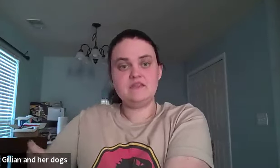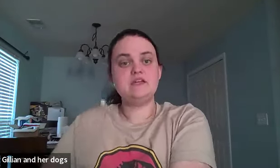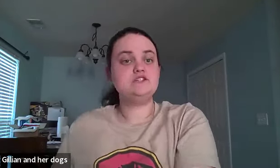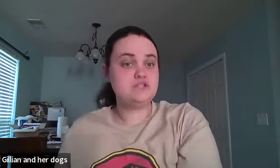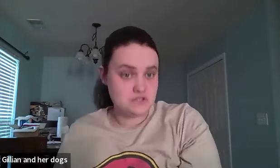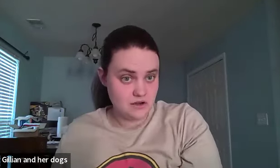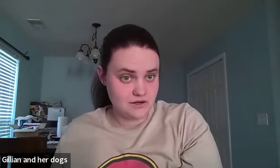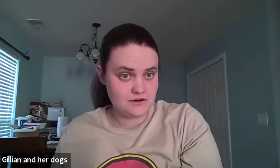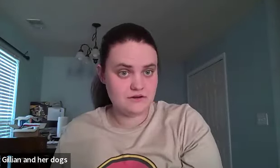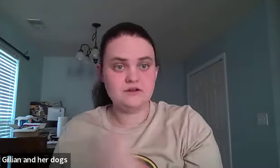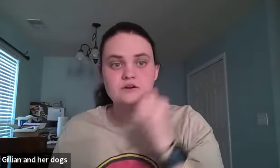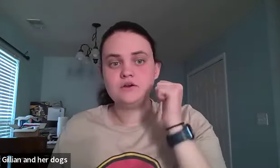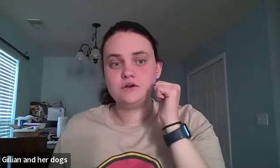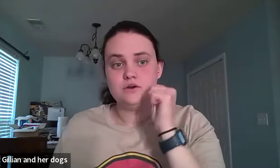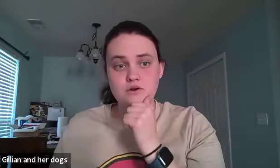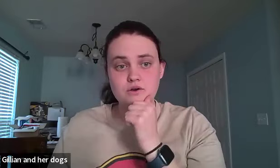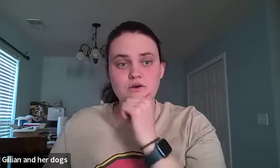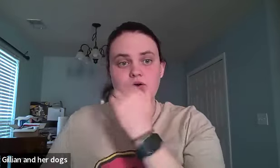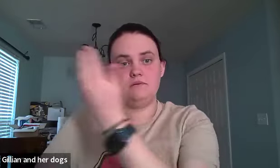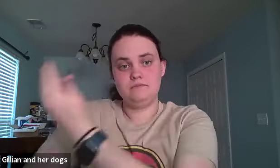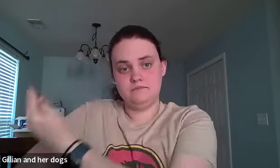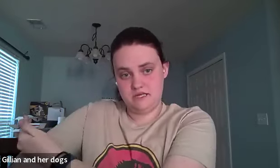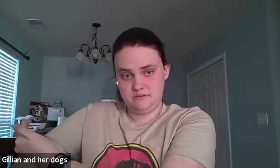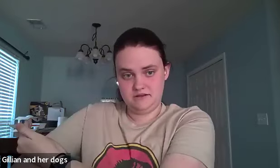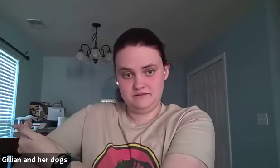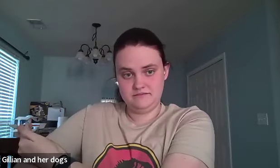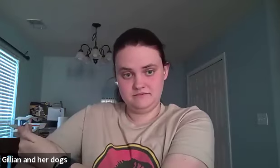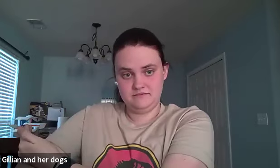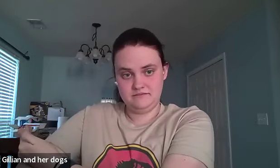And then daughter, girl, baby.